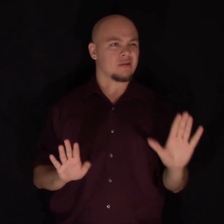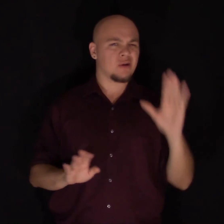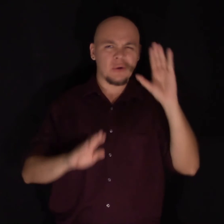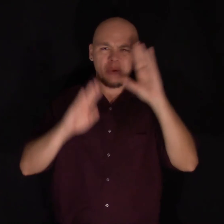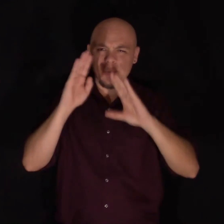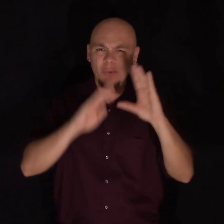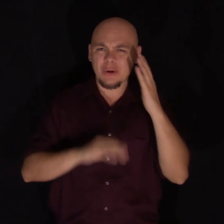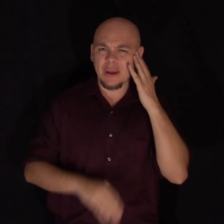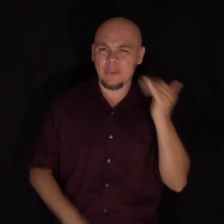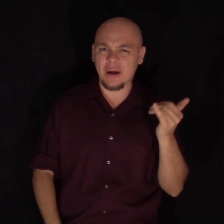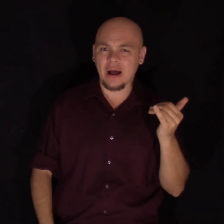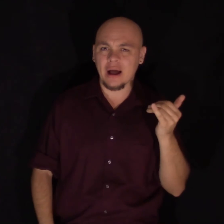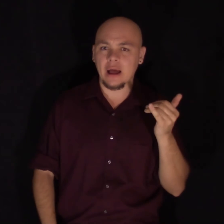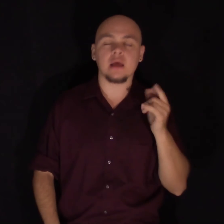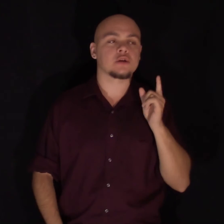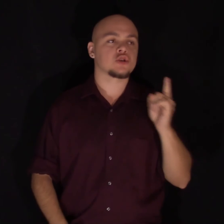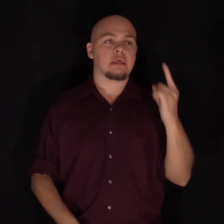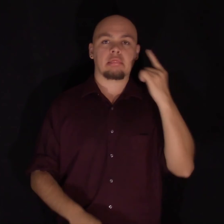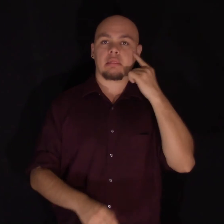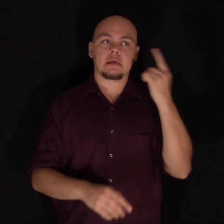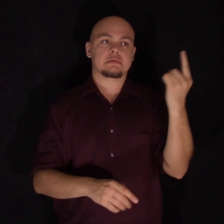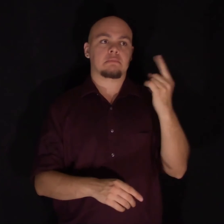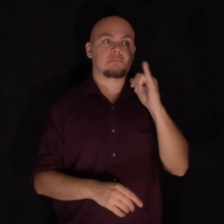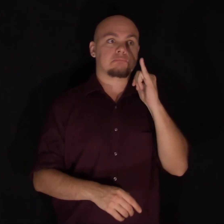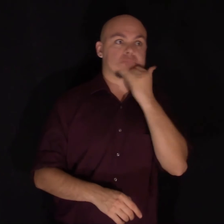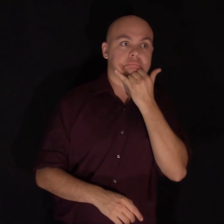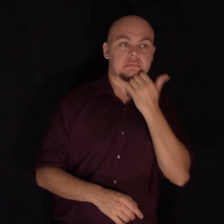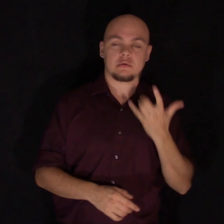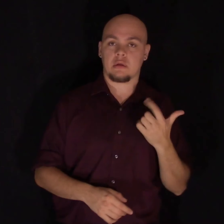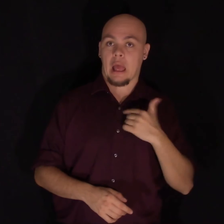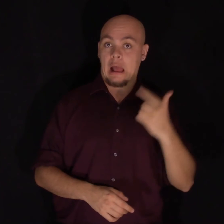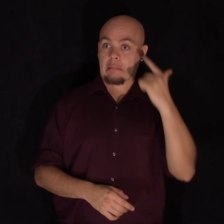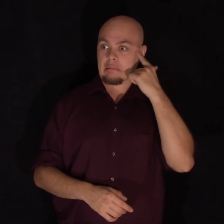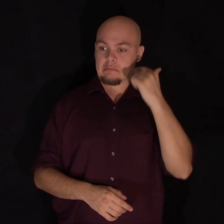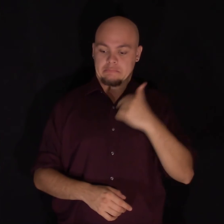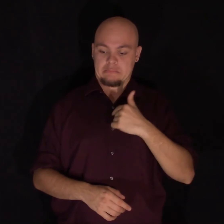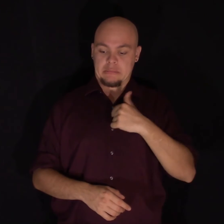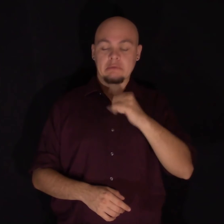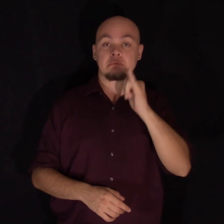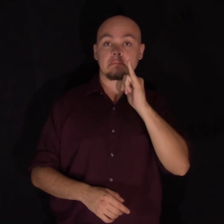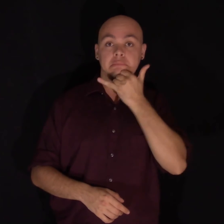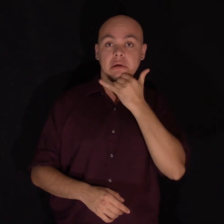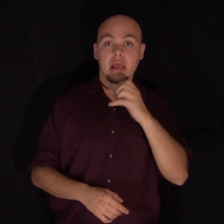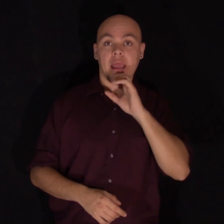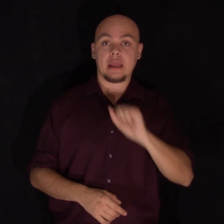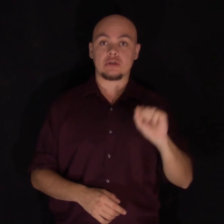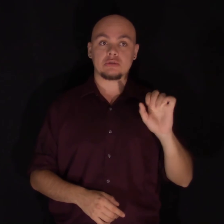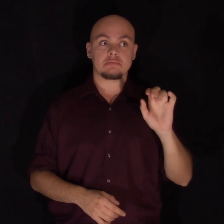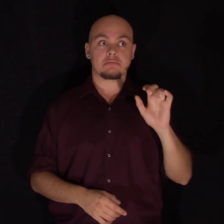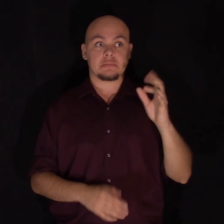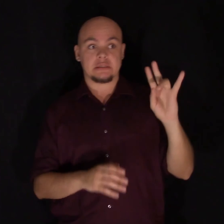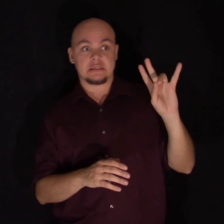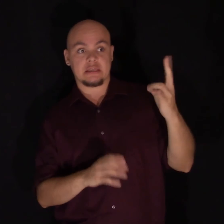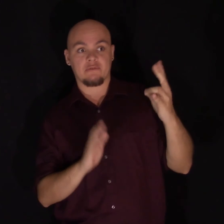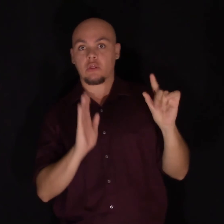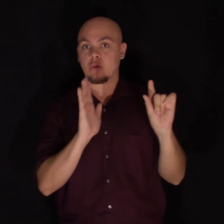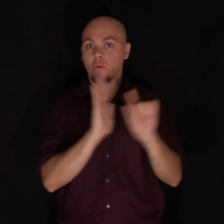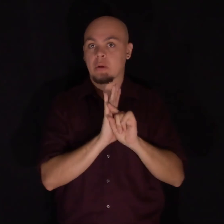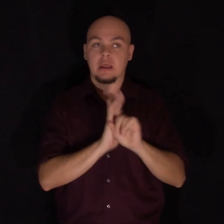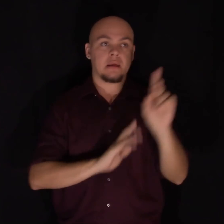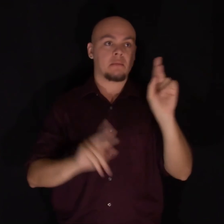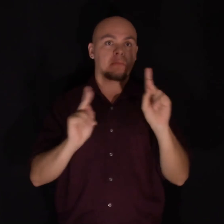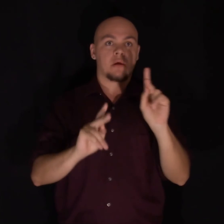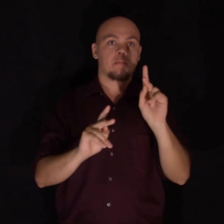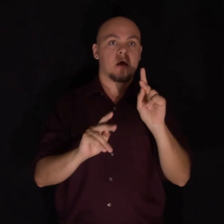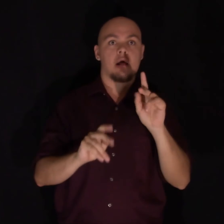about this? You know why? Because she thinks something's wrong with her. I thought something was wrong with me when I was in the 7th grade. And everyone was really into